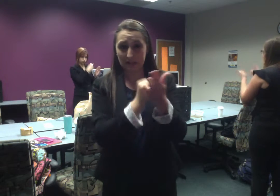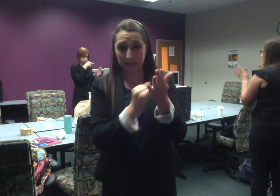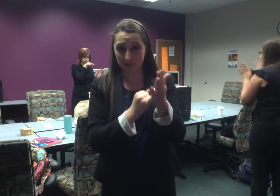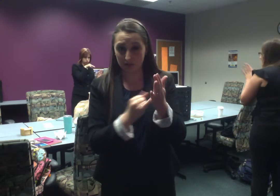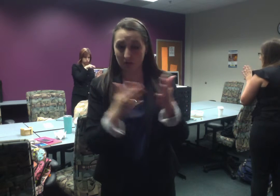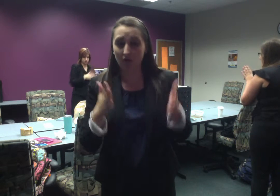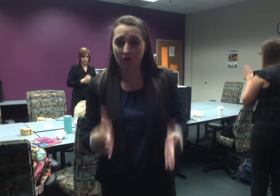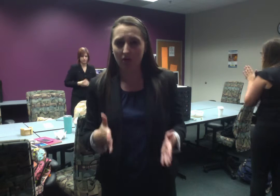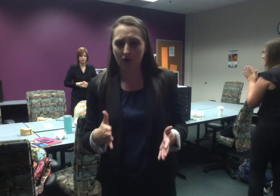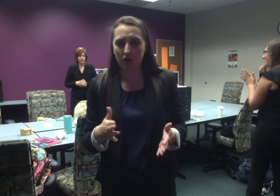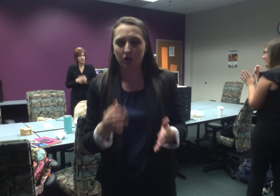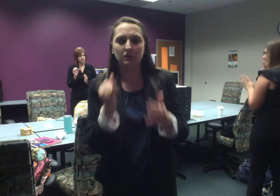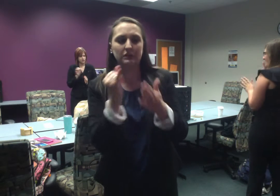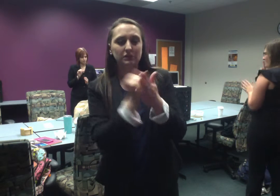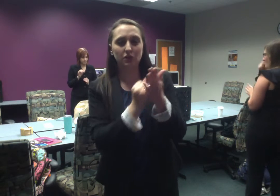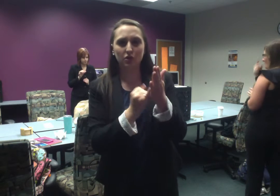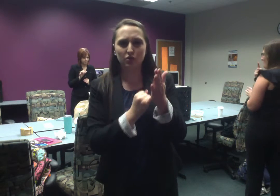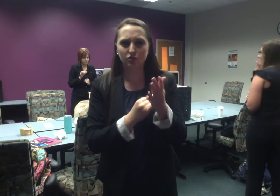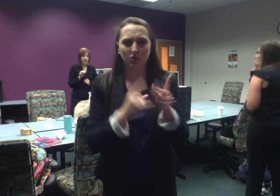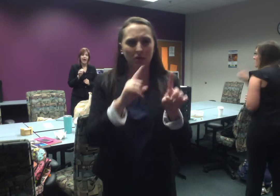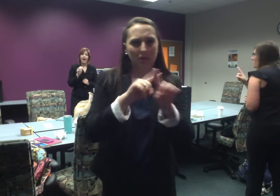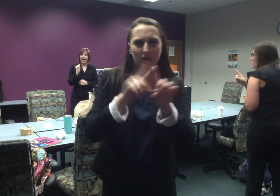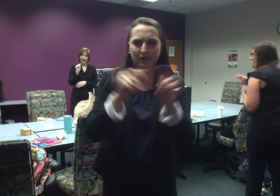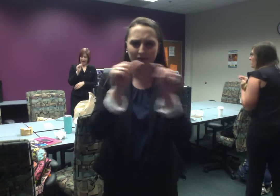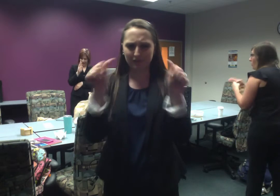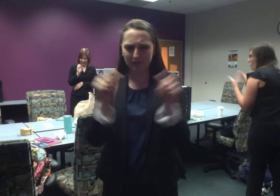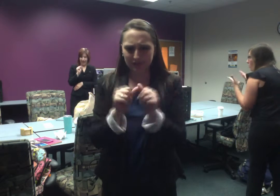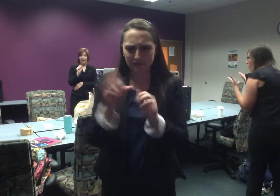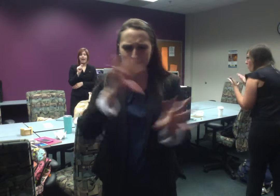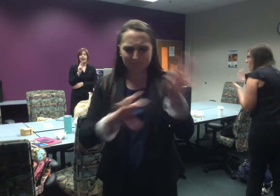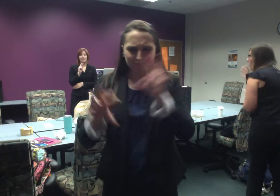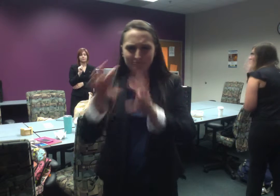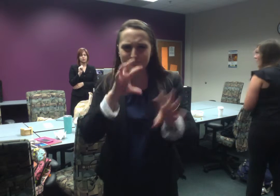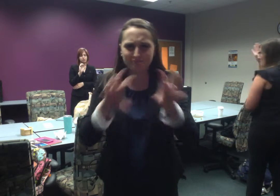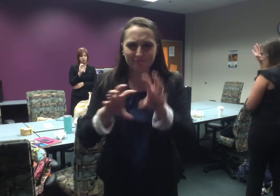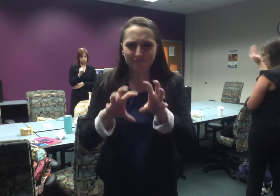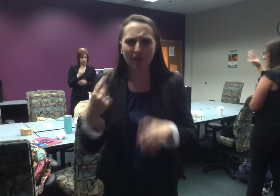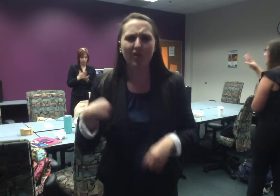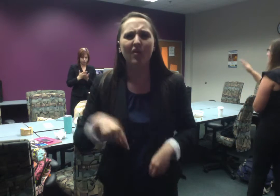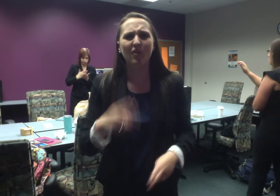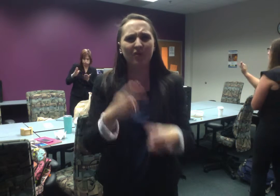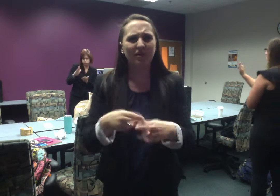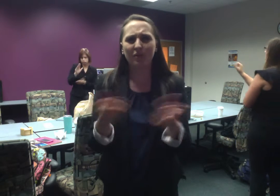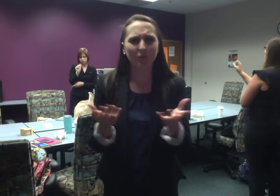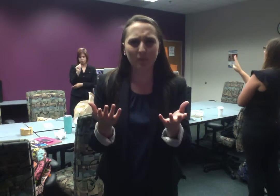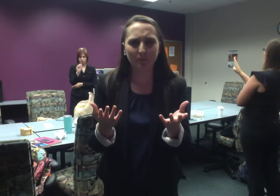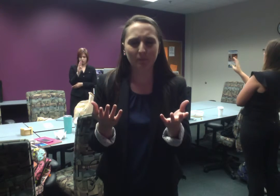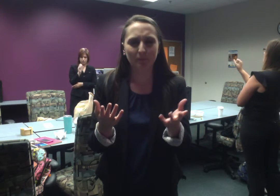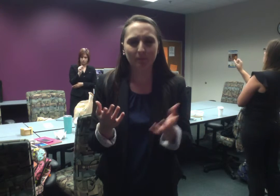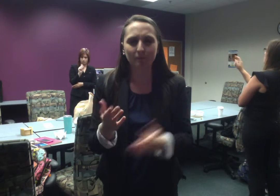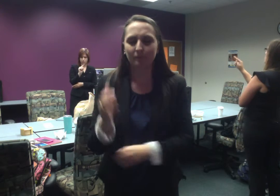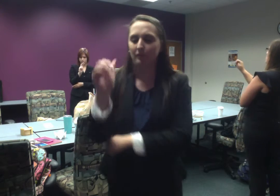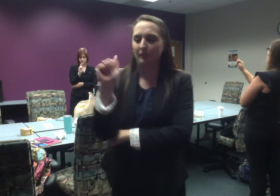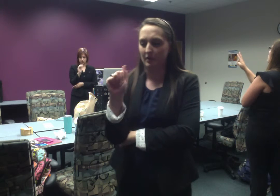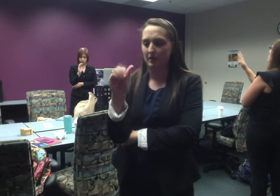pretend when she painted her flowers, she would pretend she was painting it from maybe a bumblebee's point of view. Because that bumblebee would go inside